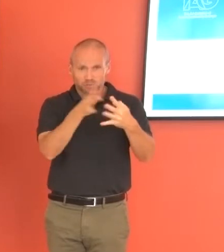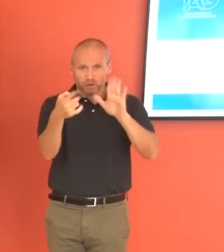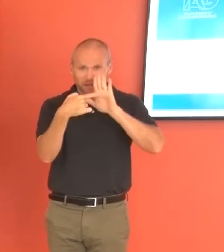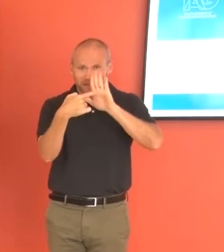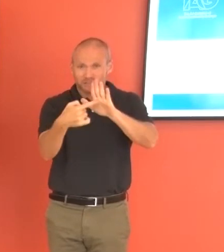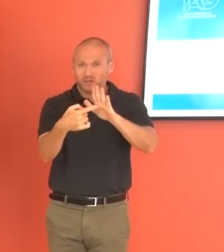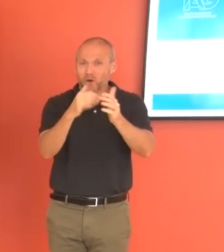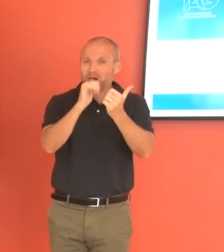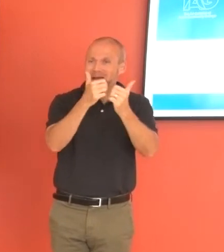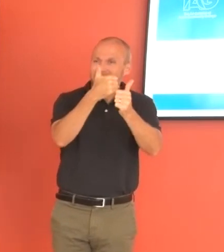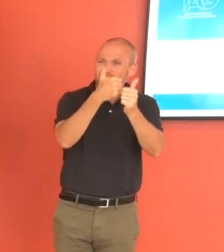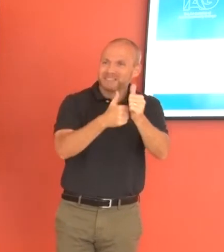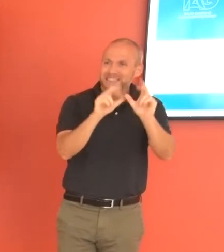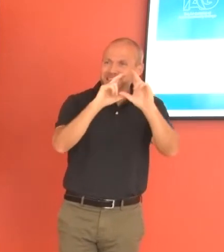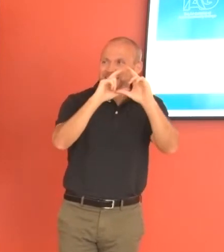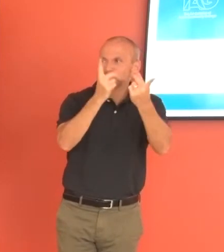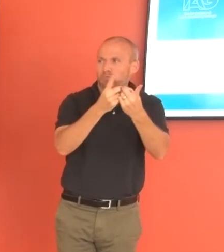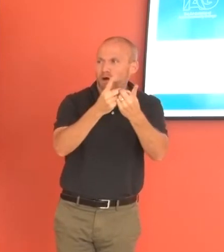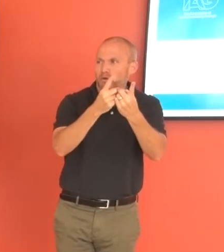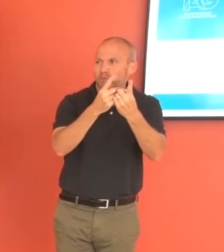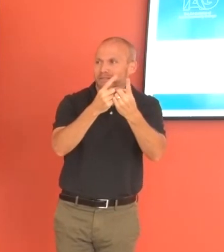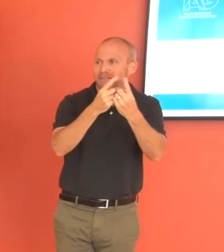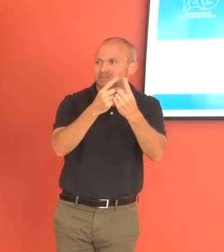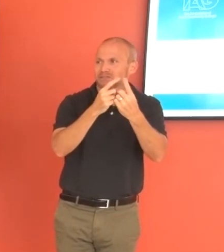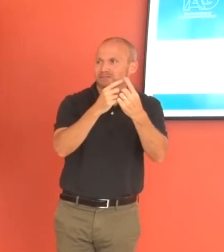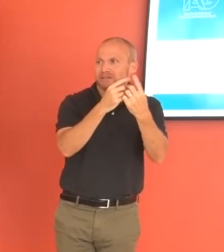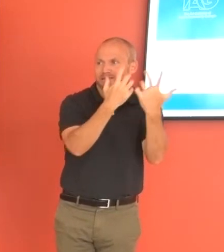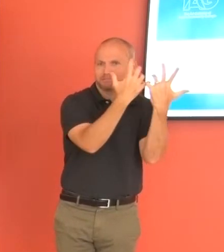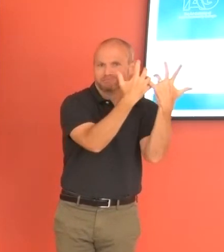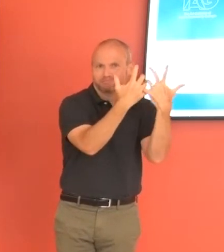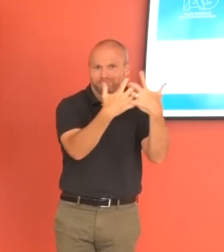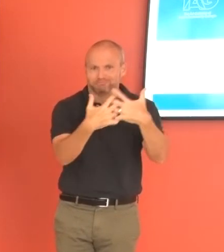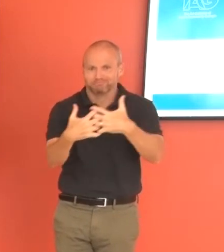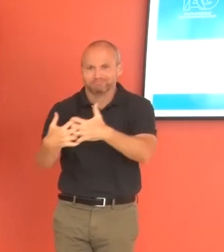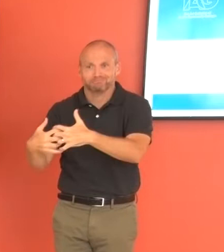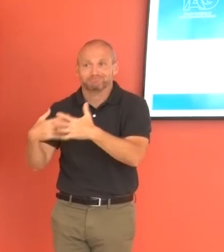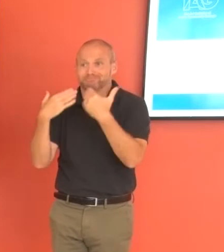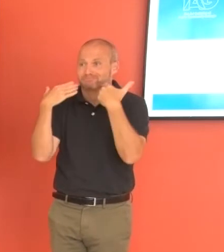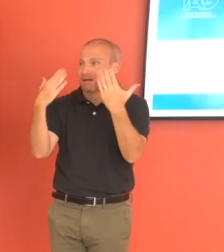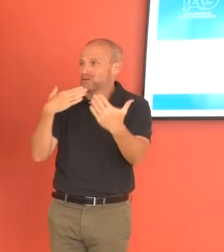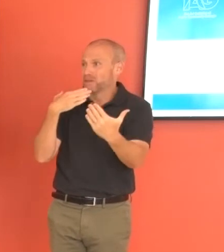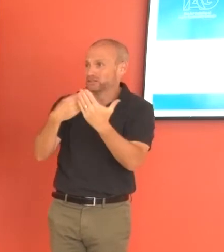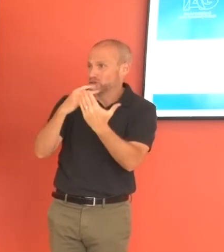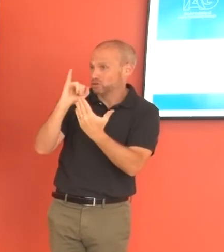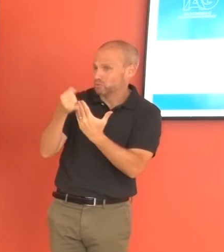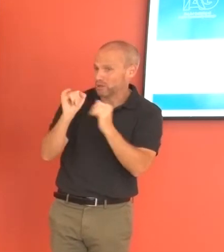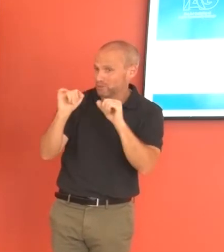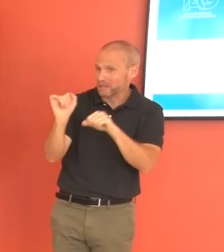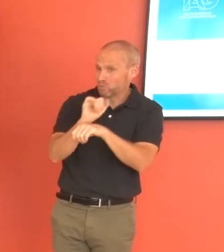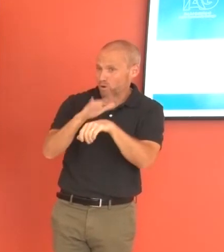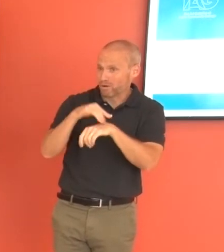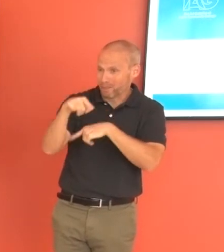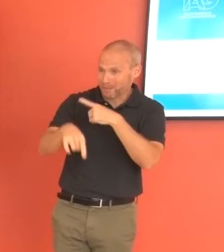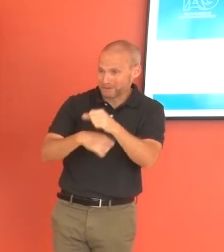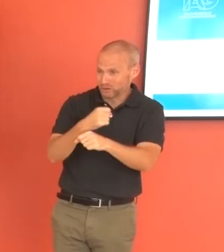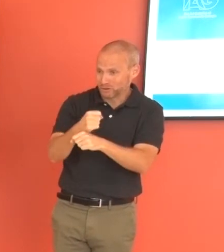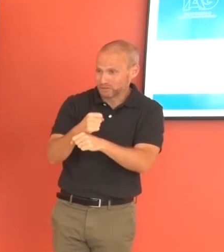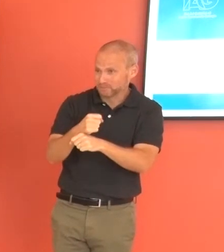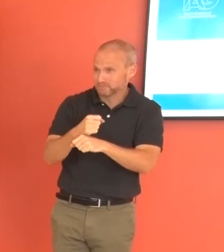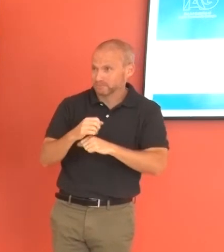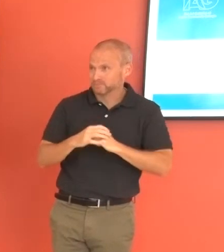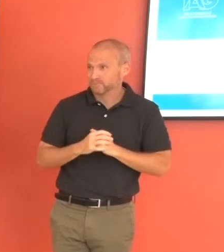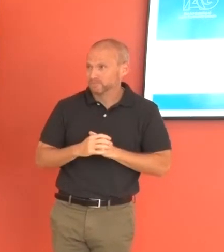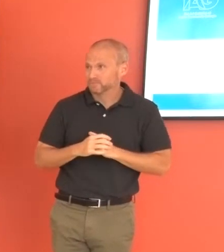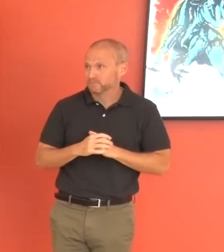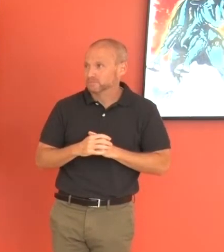each department like funnels through each other? And I was like, I don't know, but that's a good project we could work on for this year. But